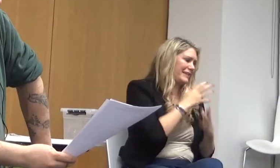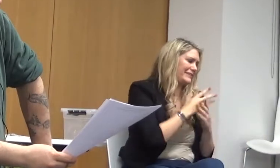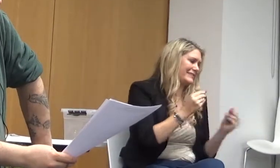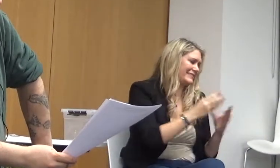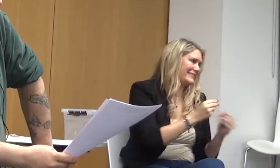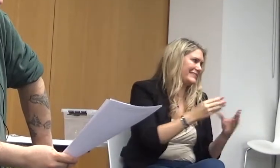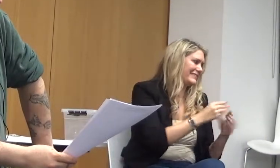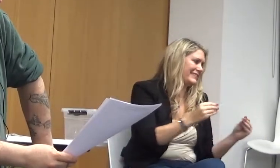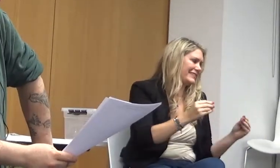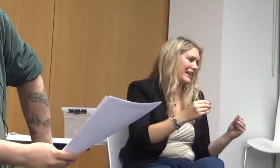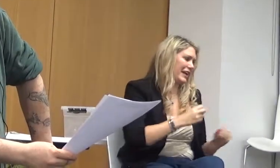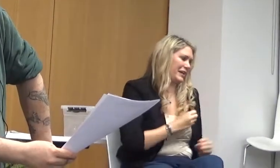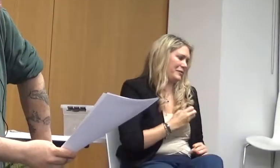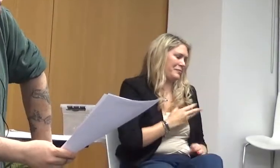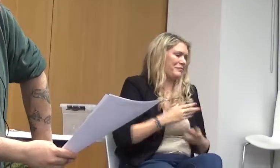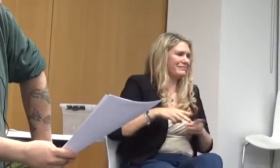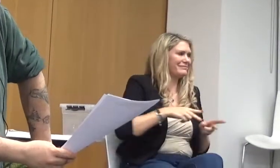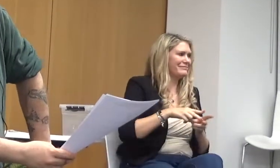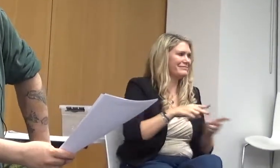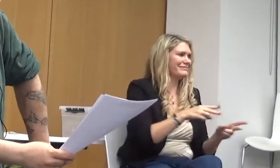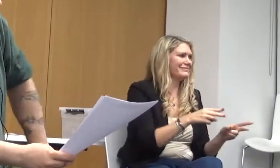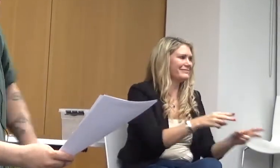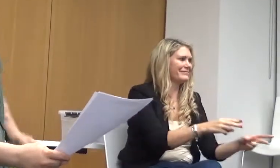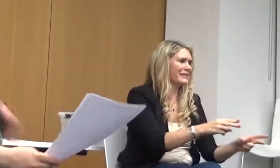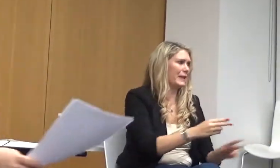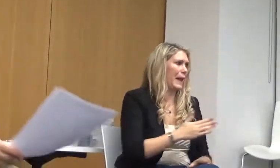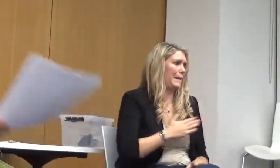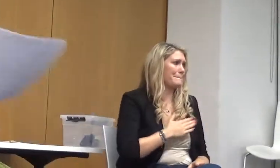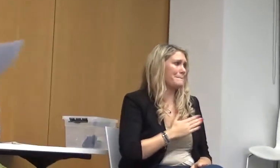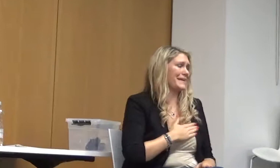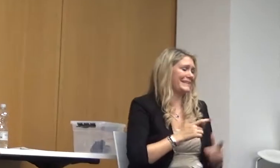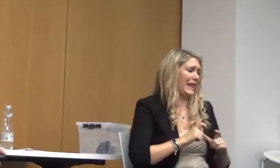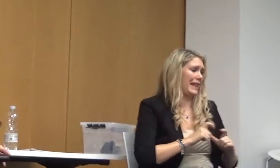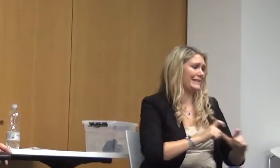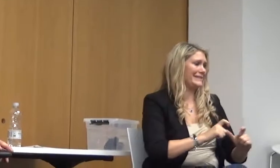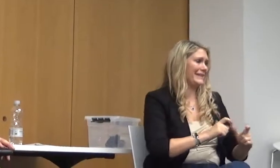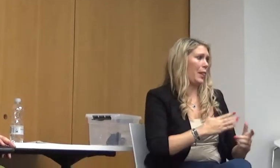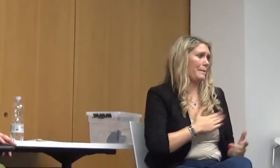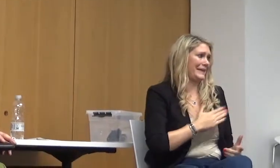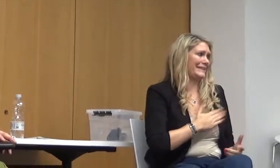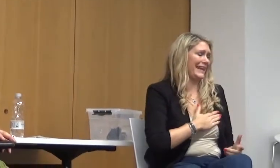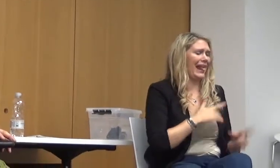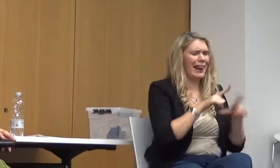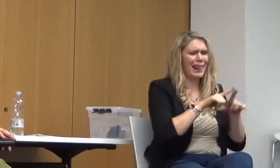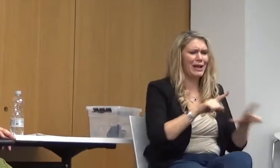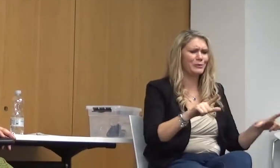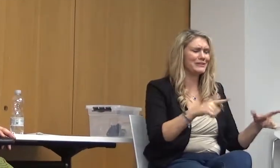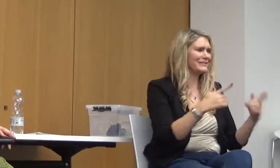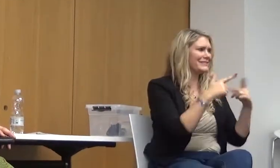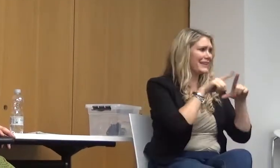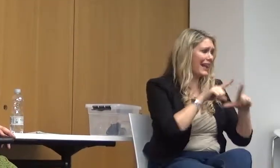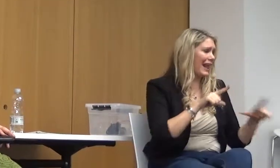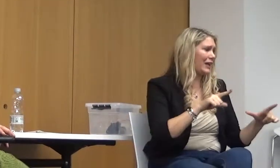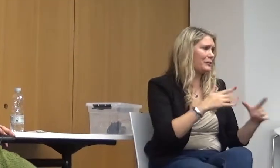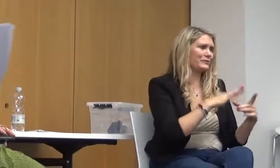Armistice rivers, swans back. Beats still beating. Language note